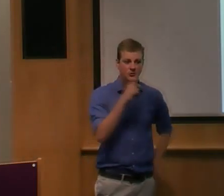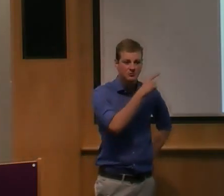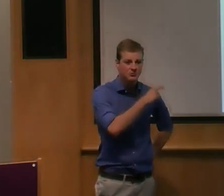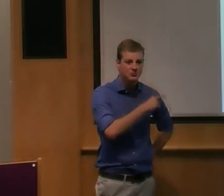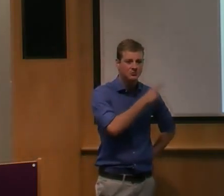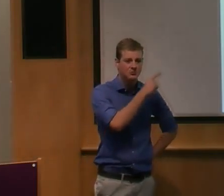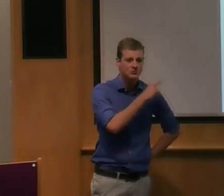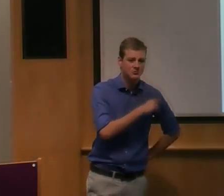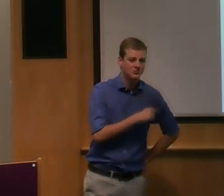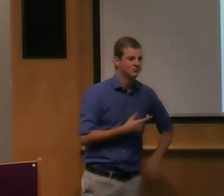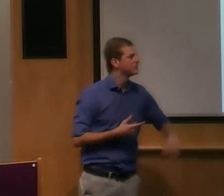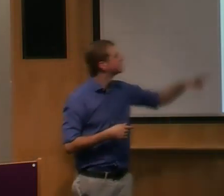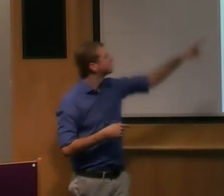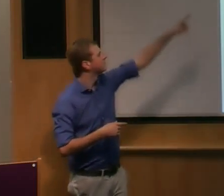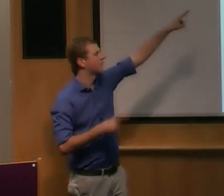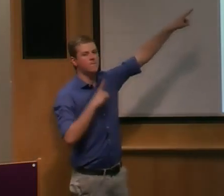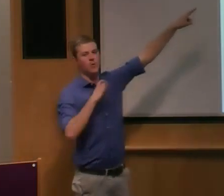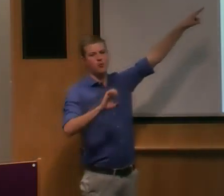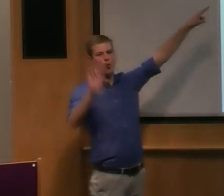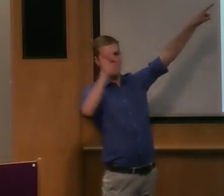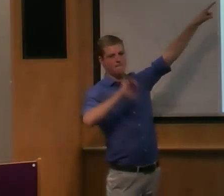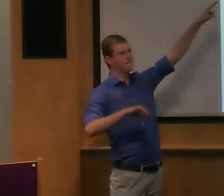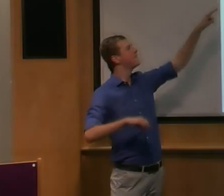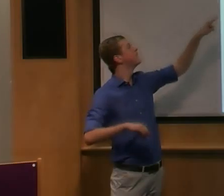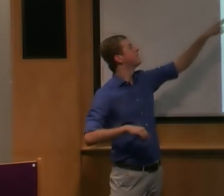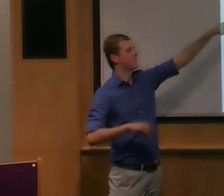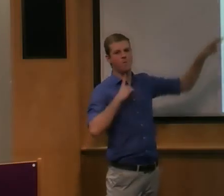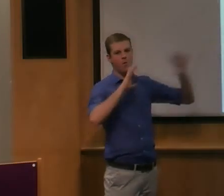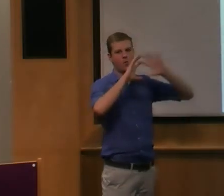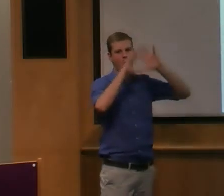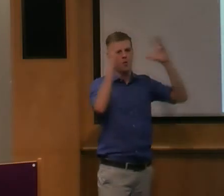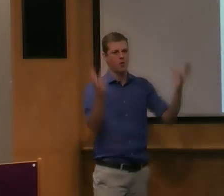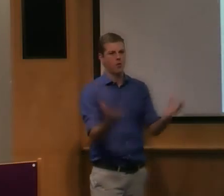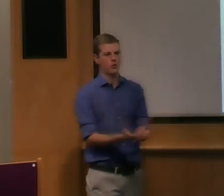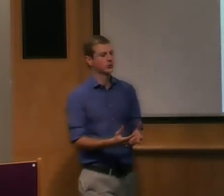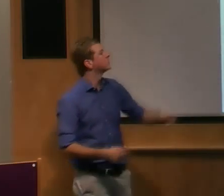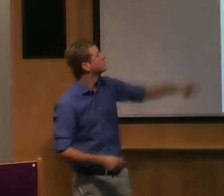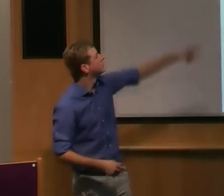the carbon holder of those organisations, the European Union of Deaf Youth and the World Federation of Deaf